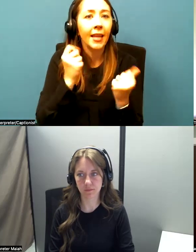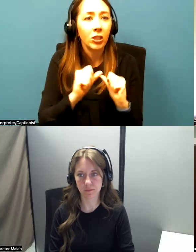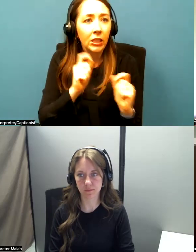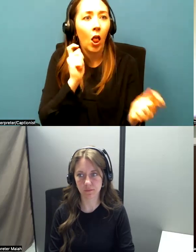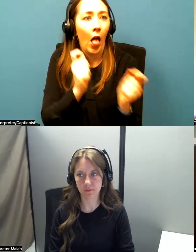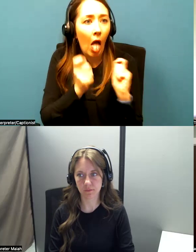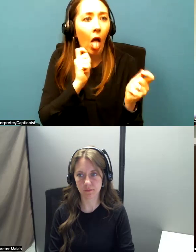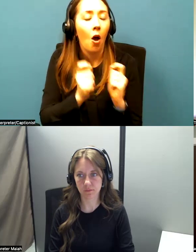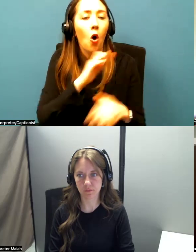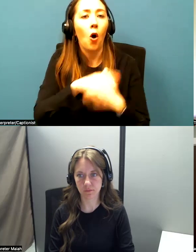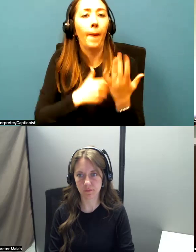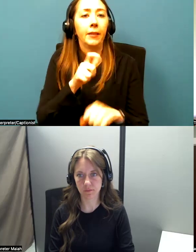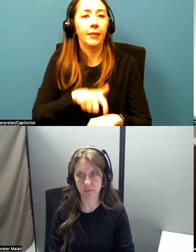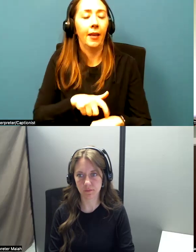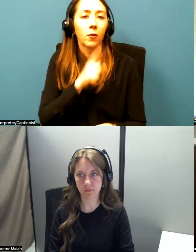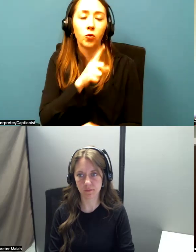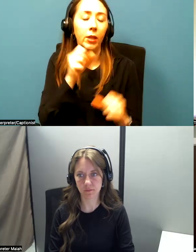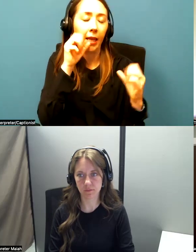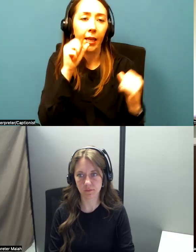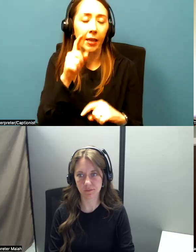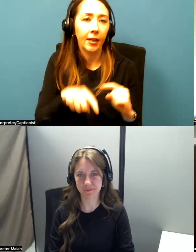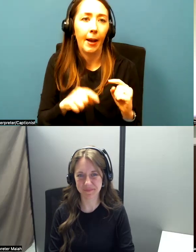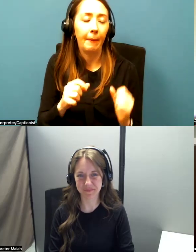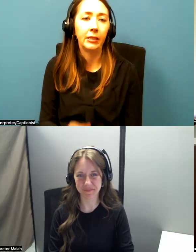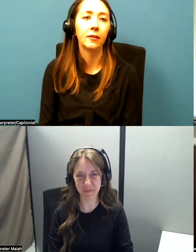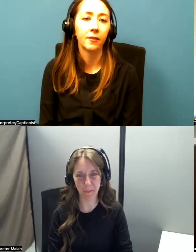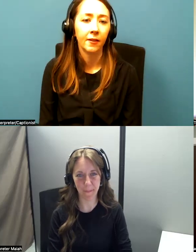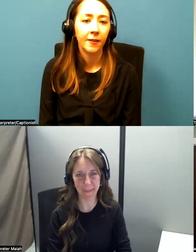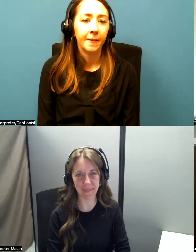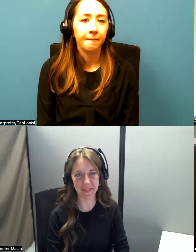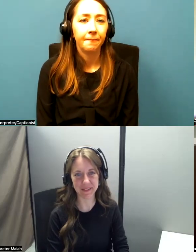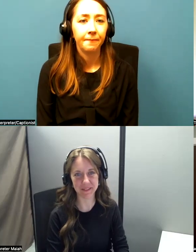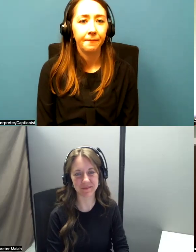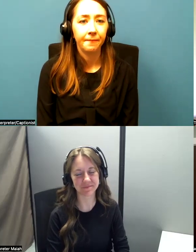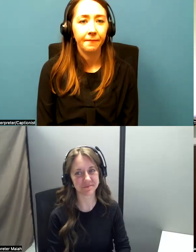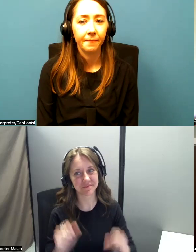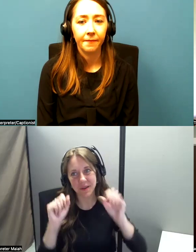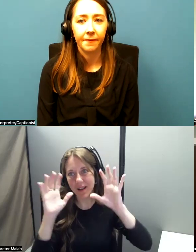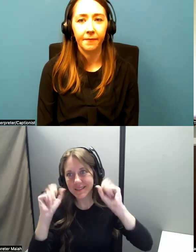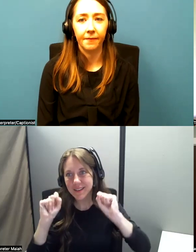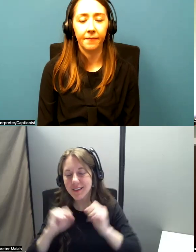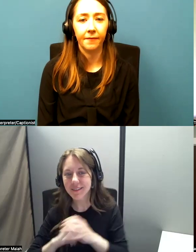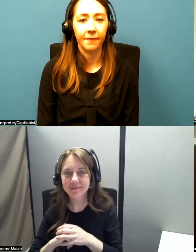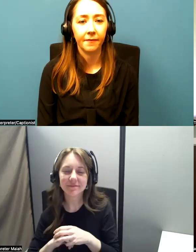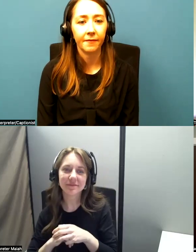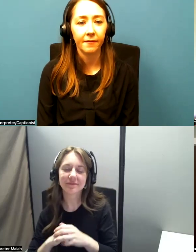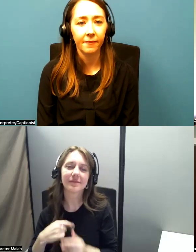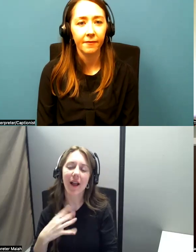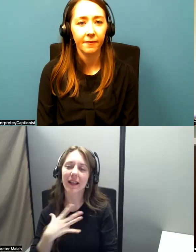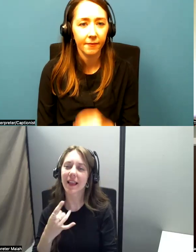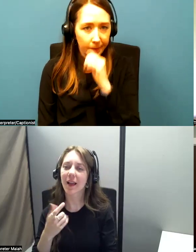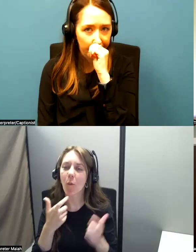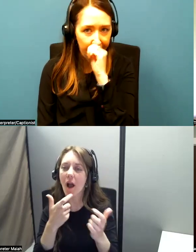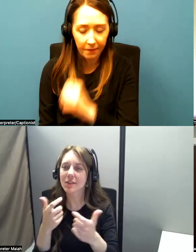now. It was really unbelievable. It's amazing because I like watching different movies